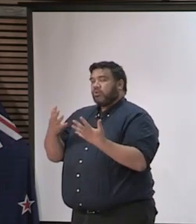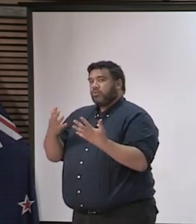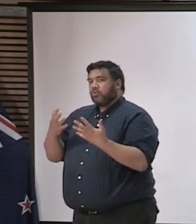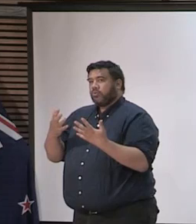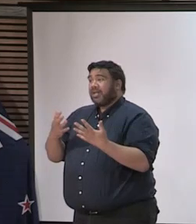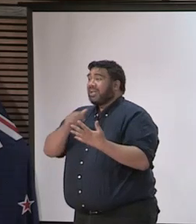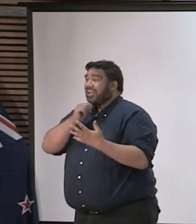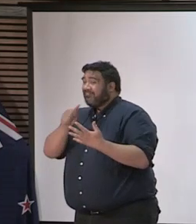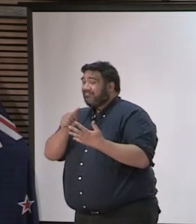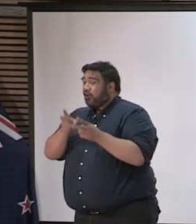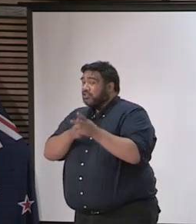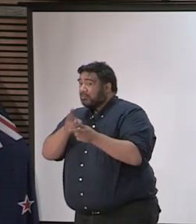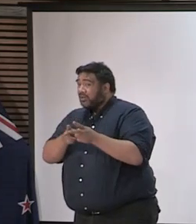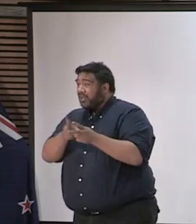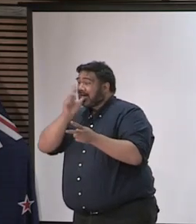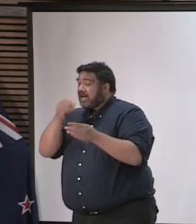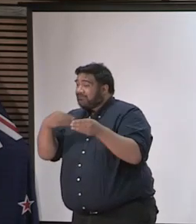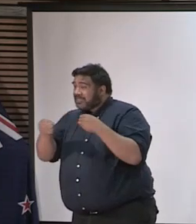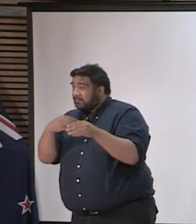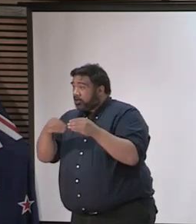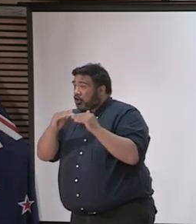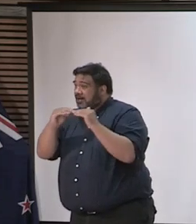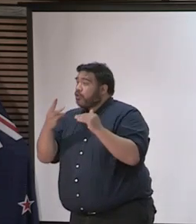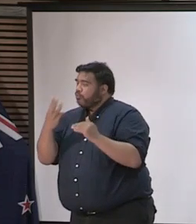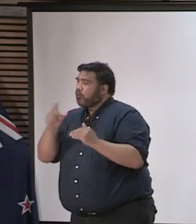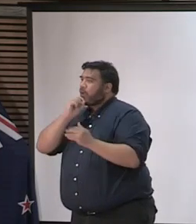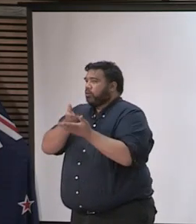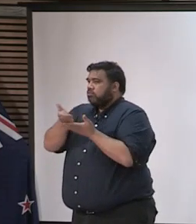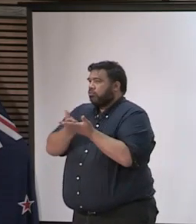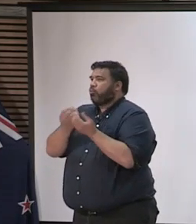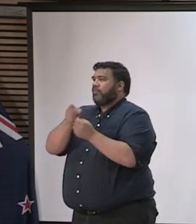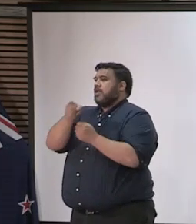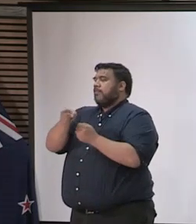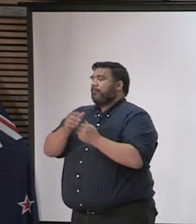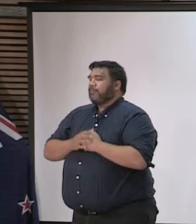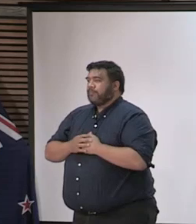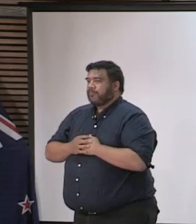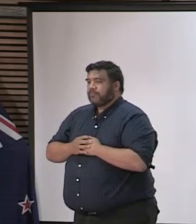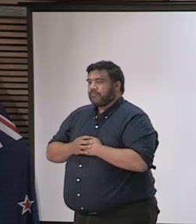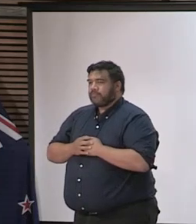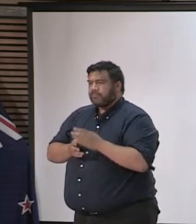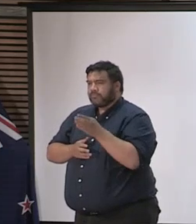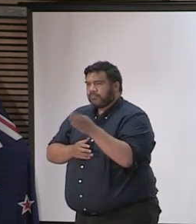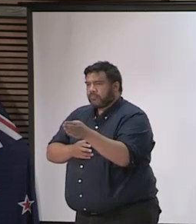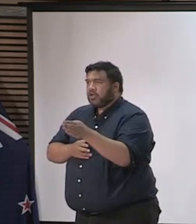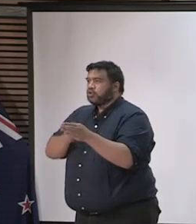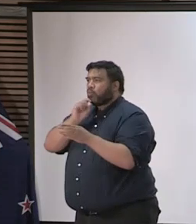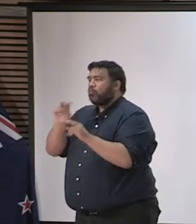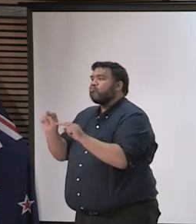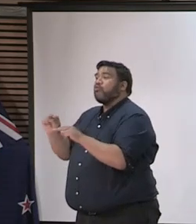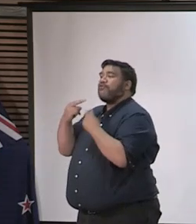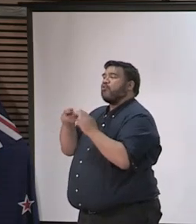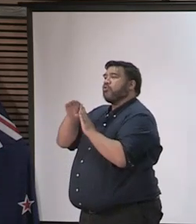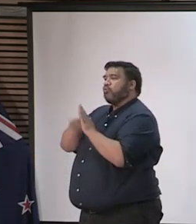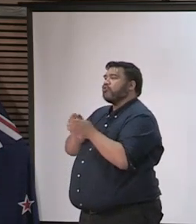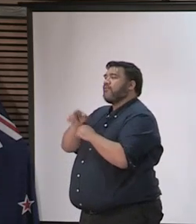there may be any flexibility under Alert Level 3. Like hospitals for pregnant women? Yes, those are being reviewed, so we will make announcements